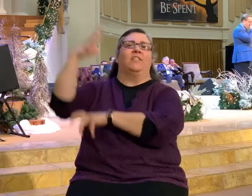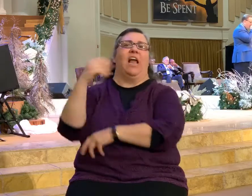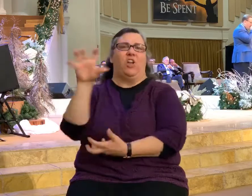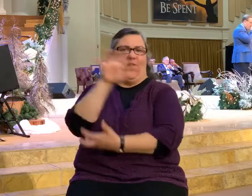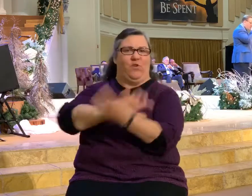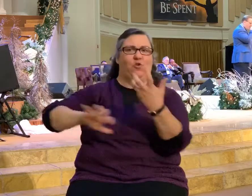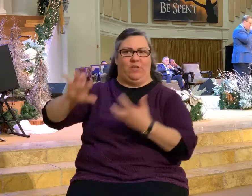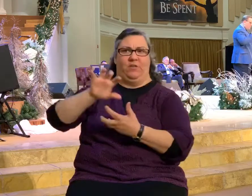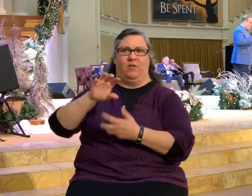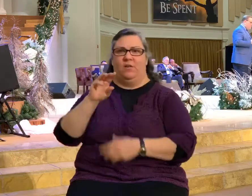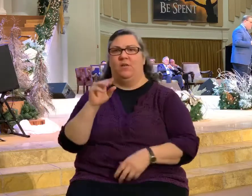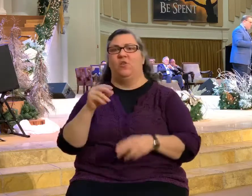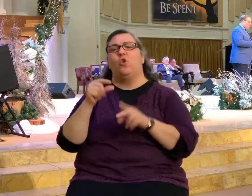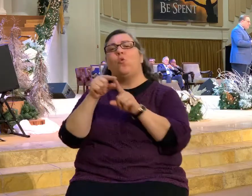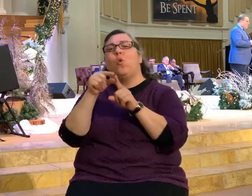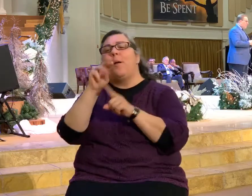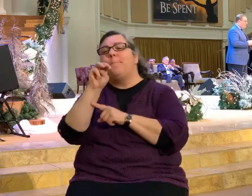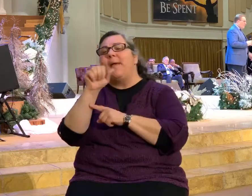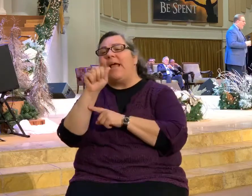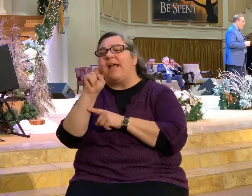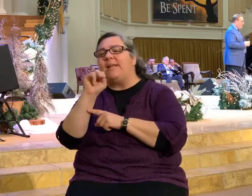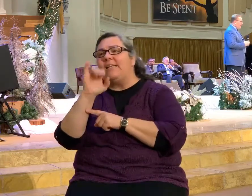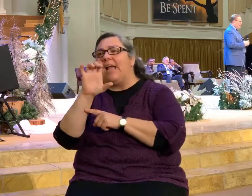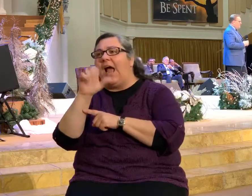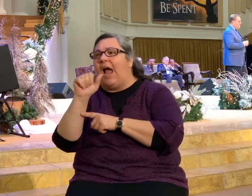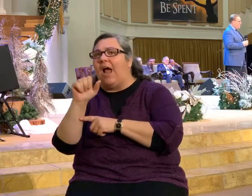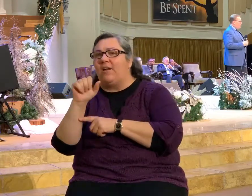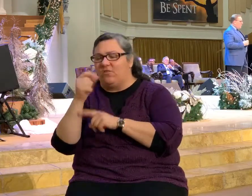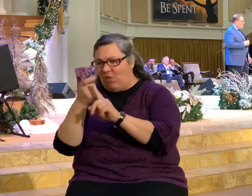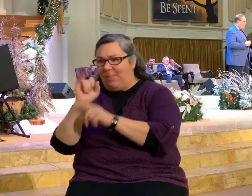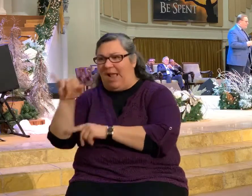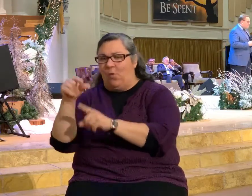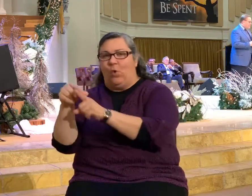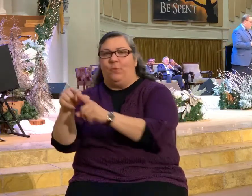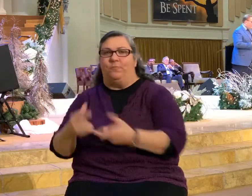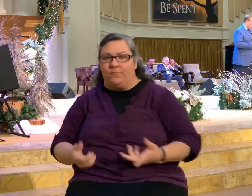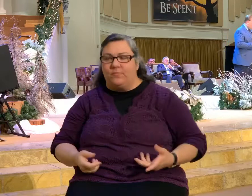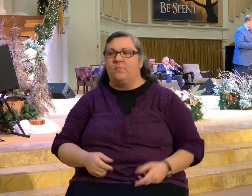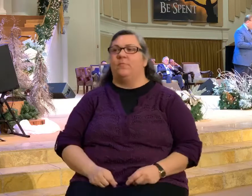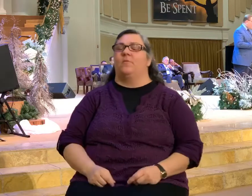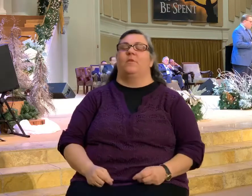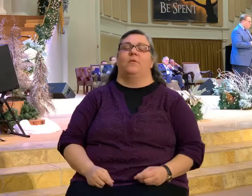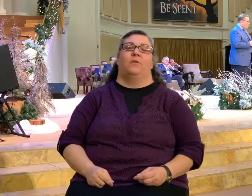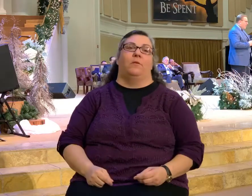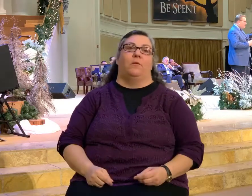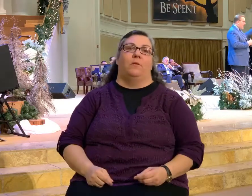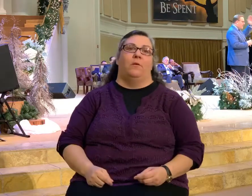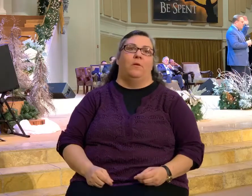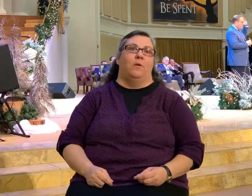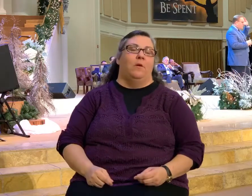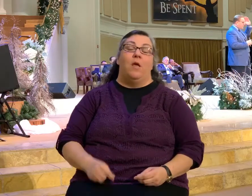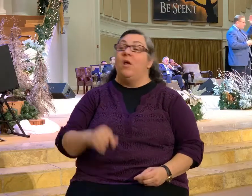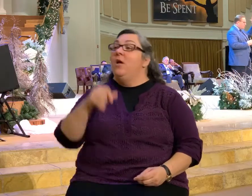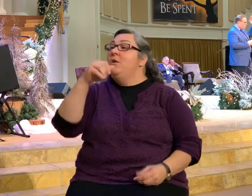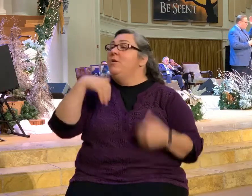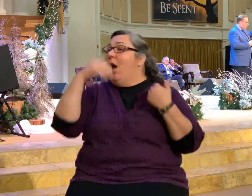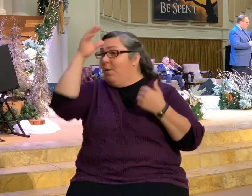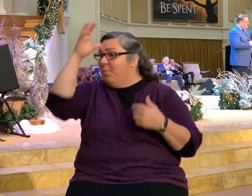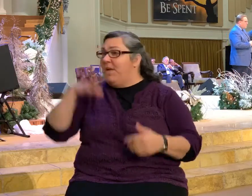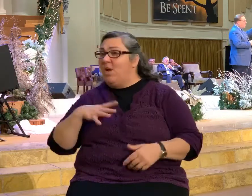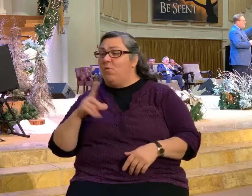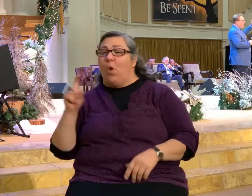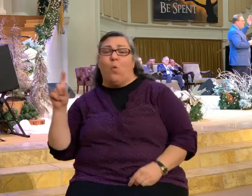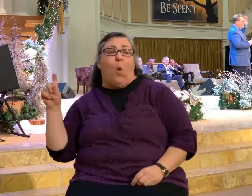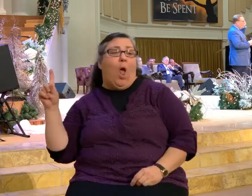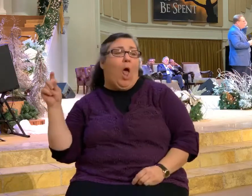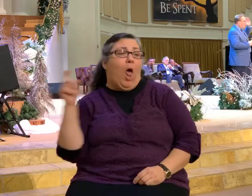maniac. The feast of Lupercalia, where magistrates and young men would run naked through the streets with